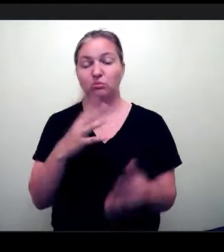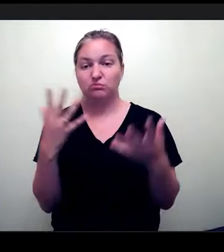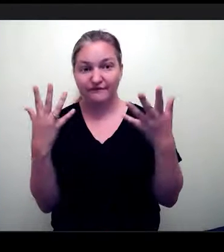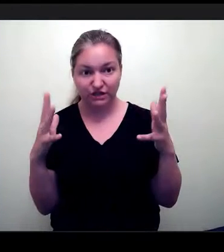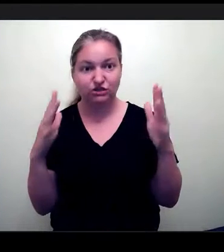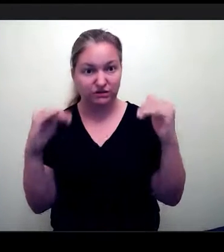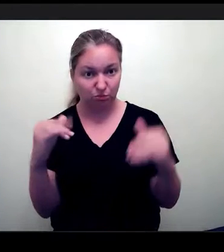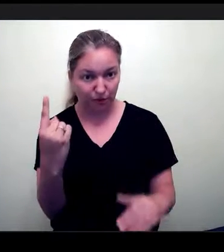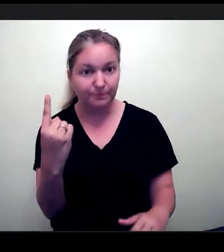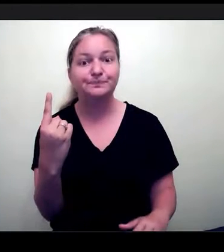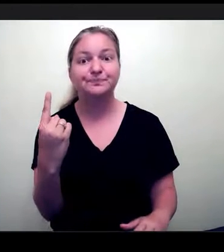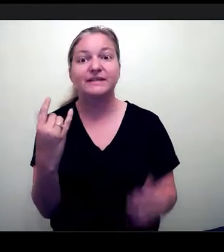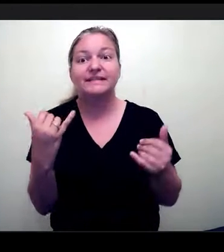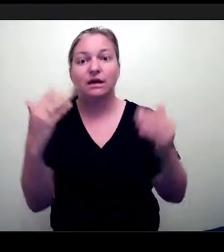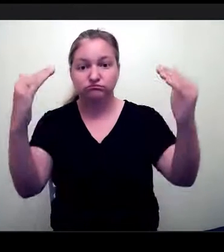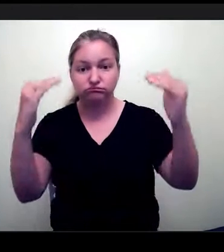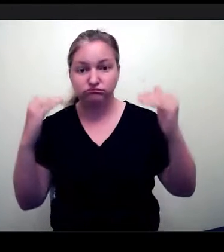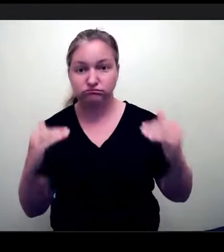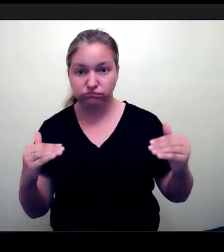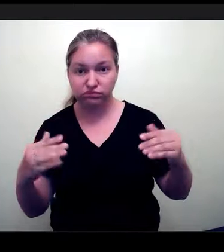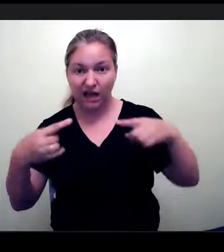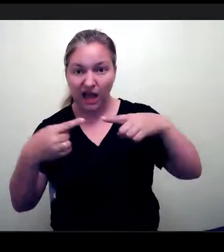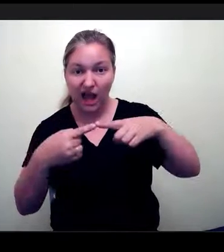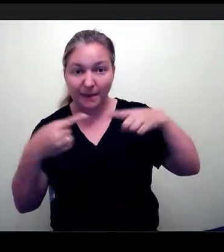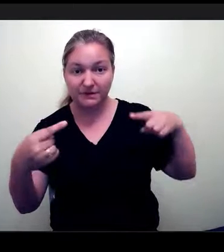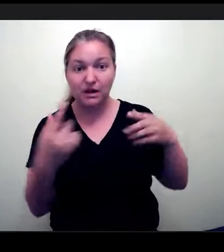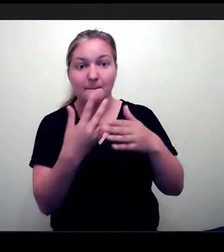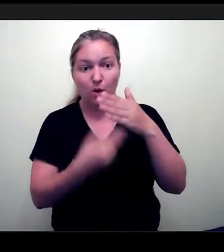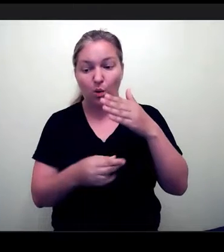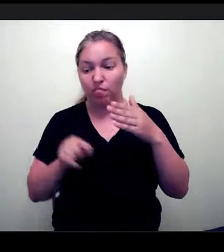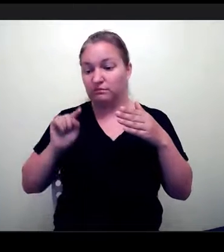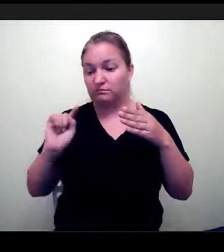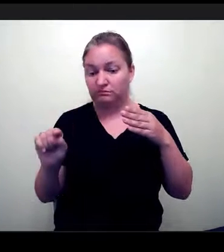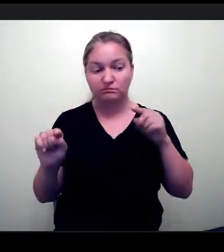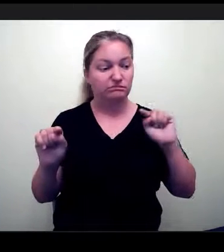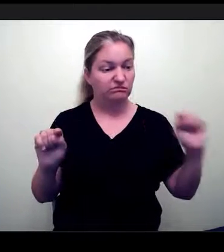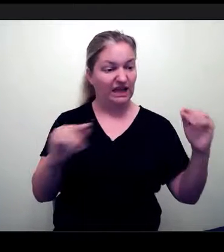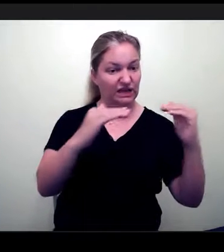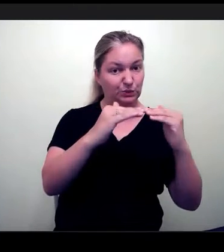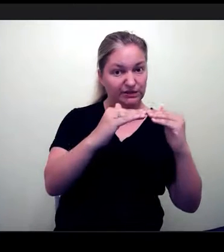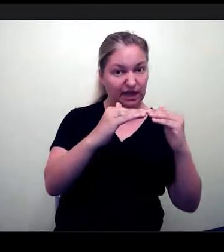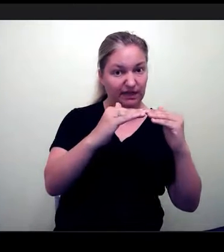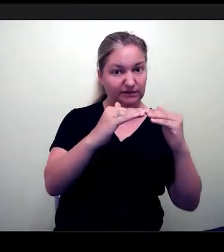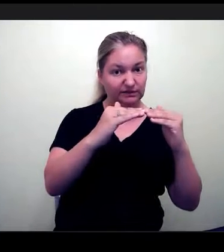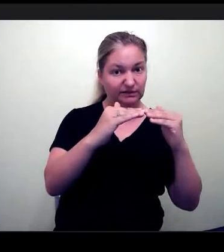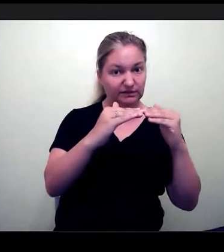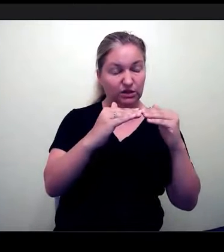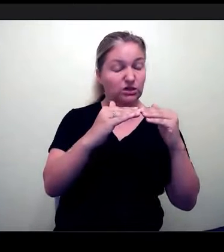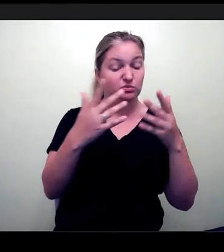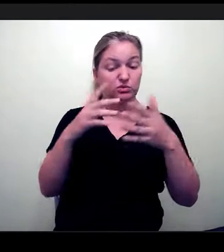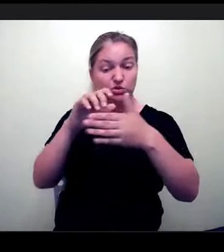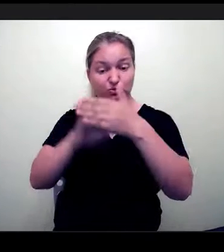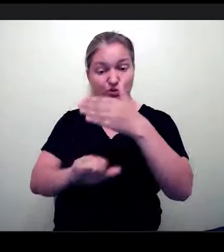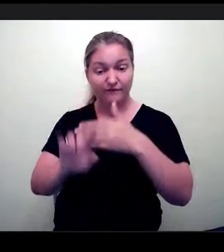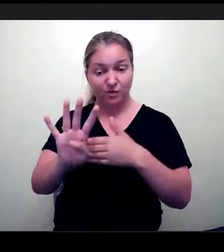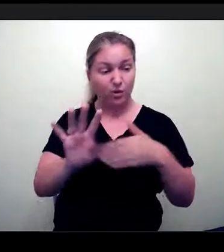we need to do the inverse on both sides of the equal sign. So we're